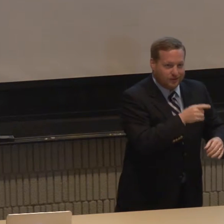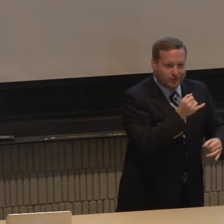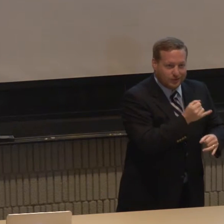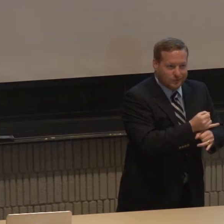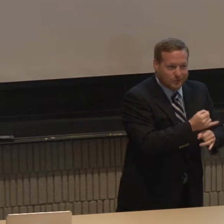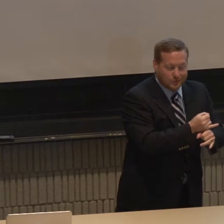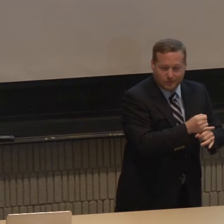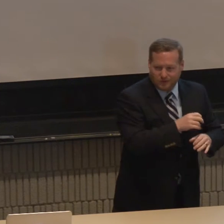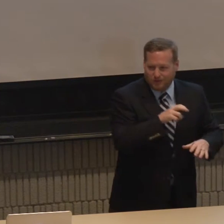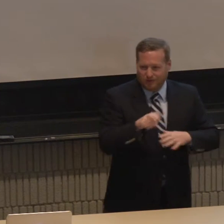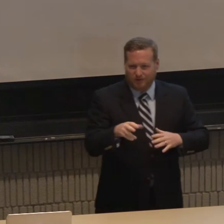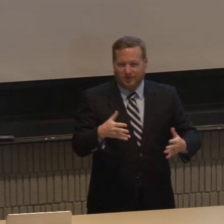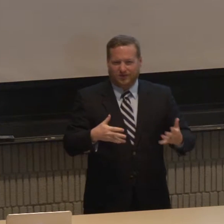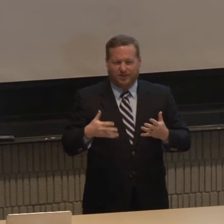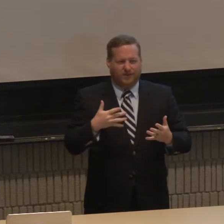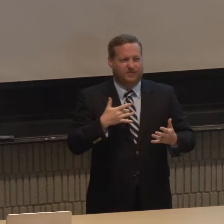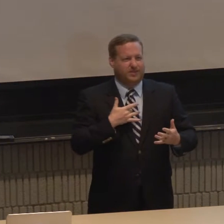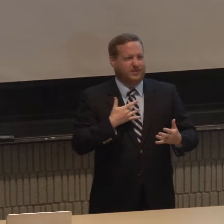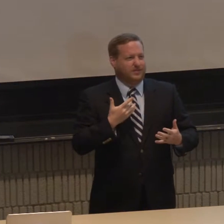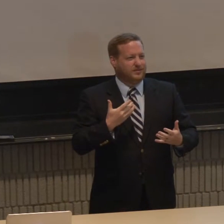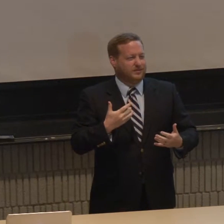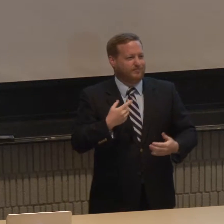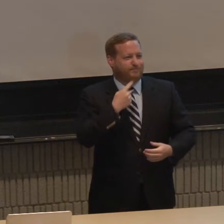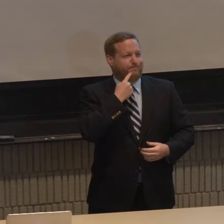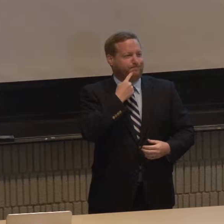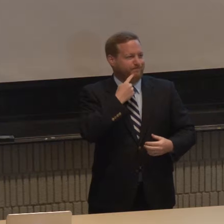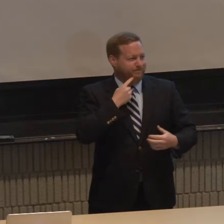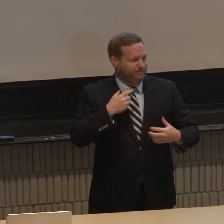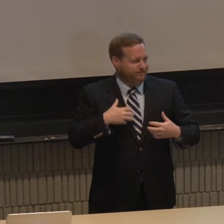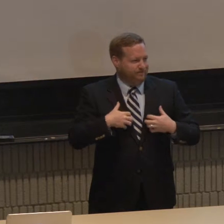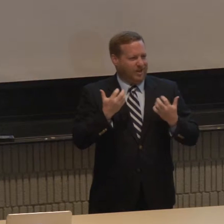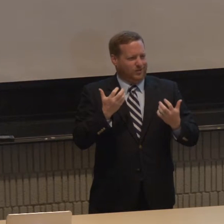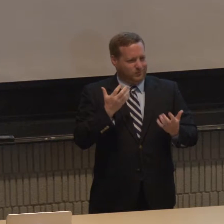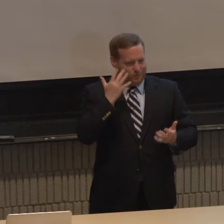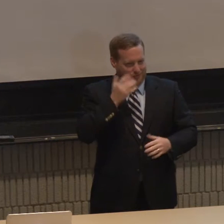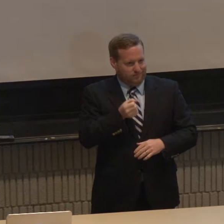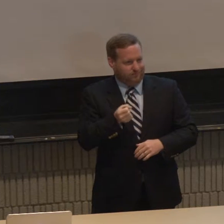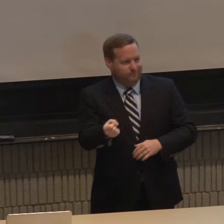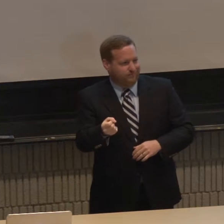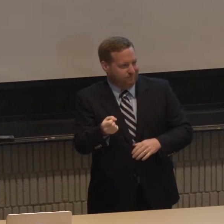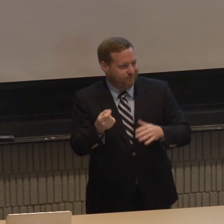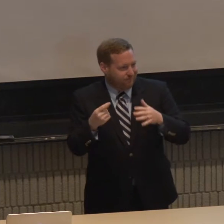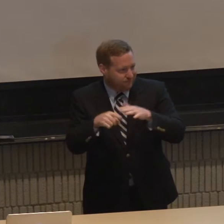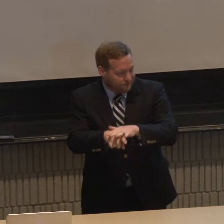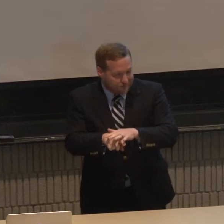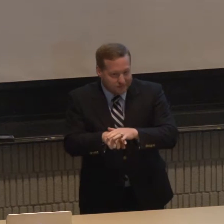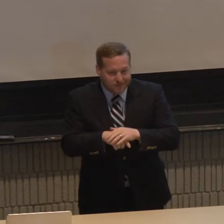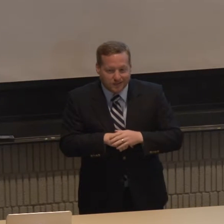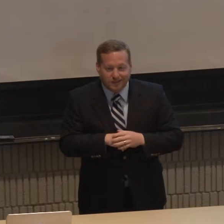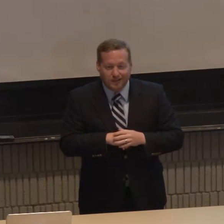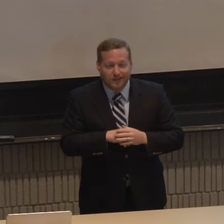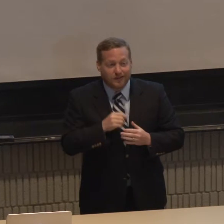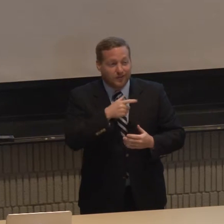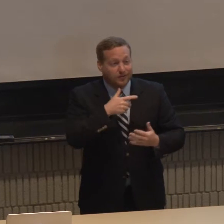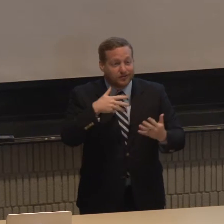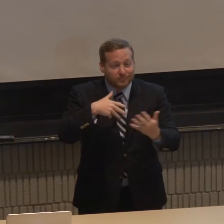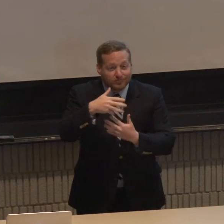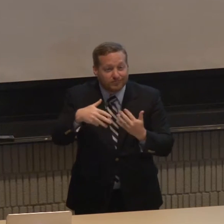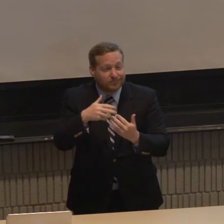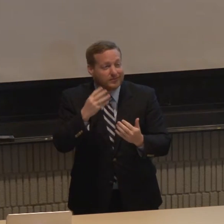that didn't know sign language. She had moved from an all-deaf accessible environment to one that was very difficult for her to access, and